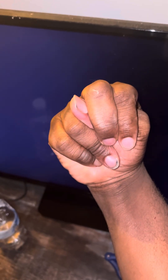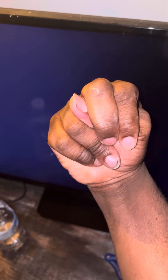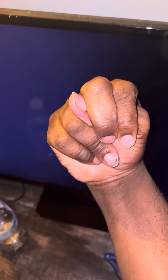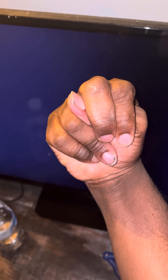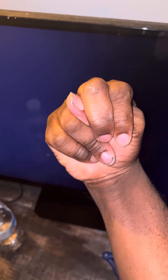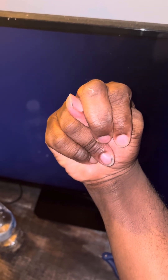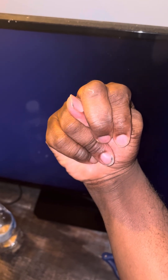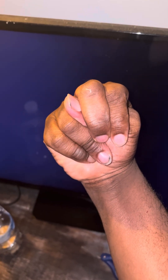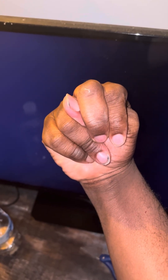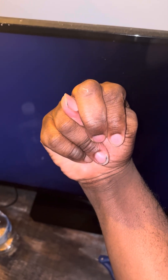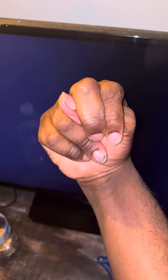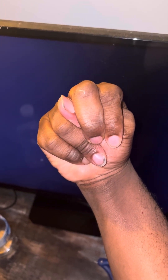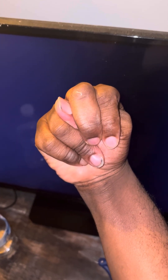nut.